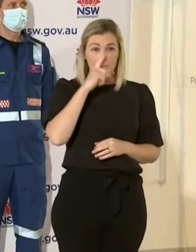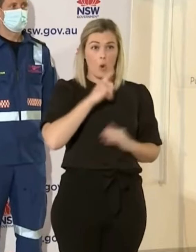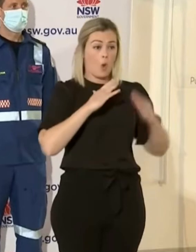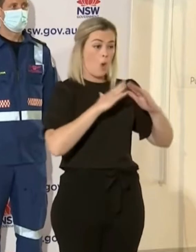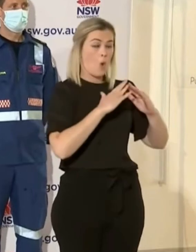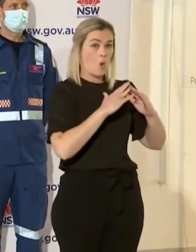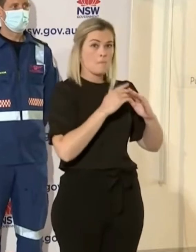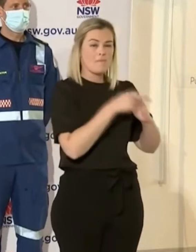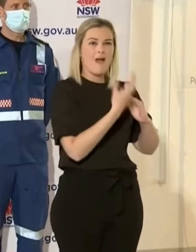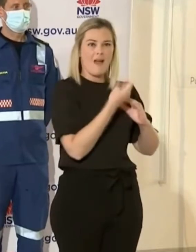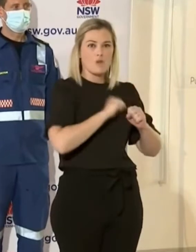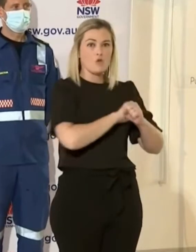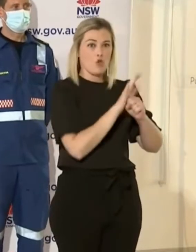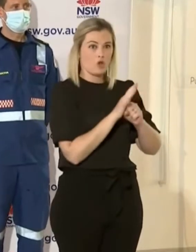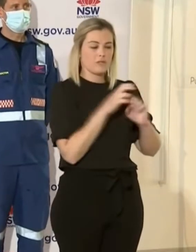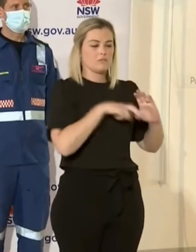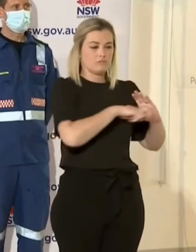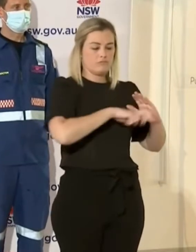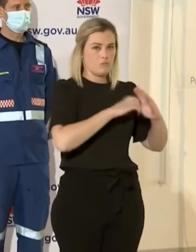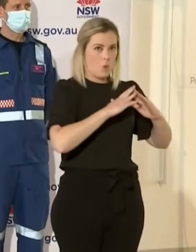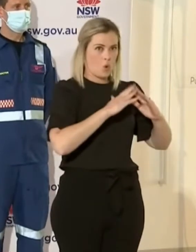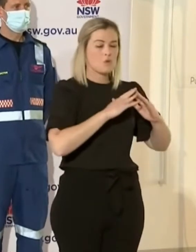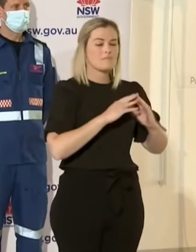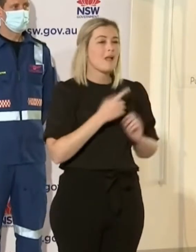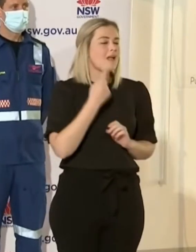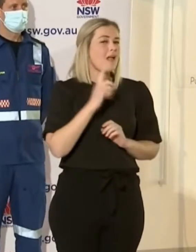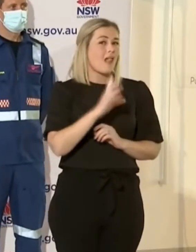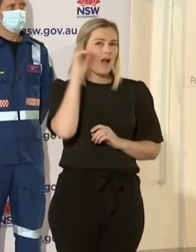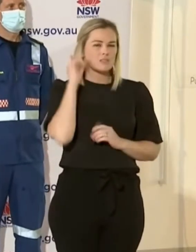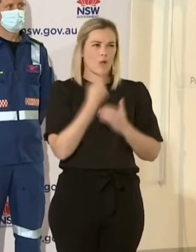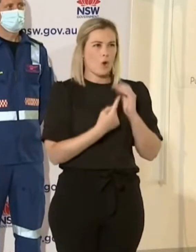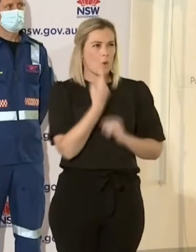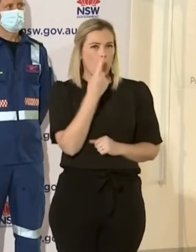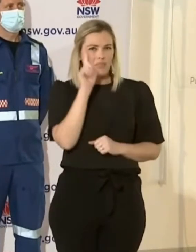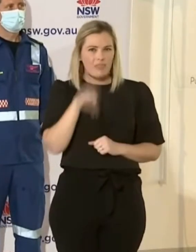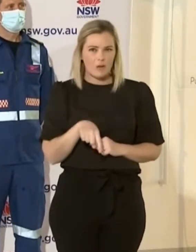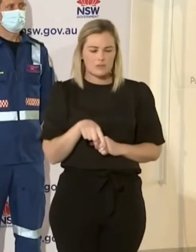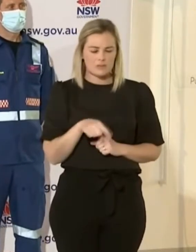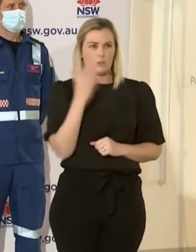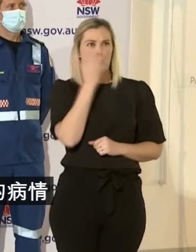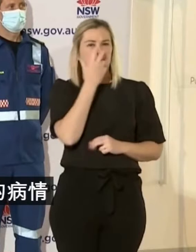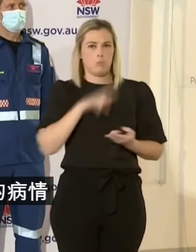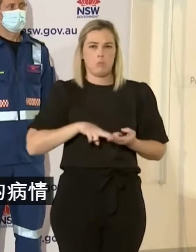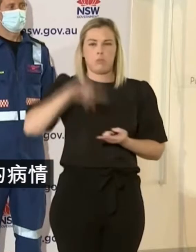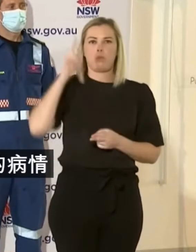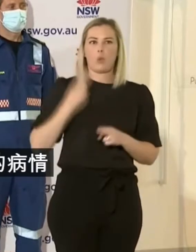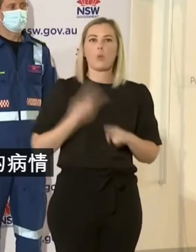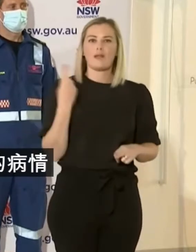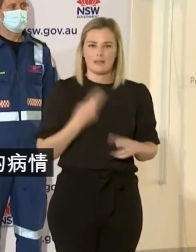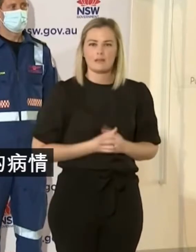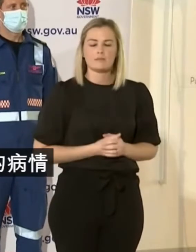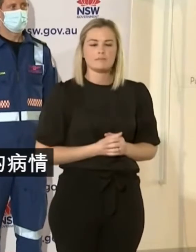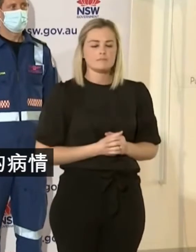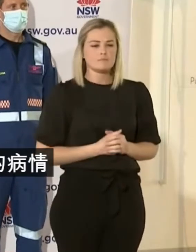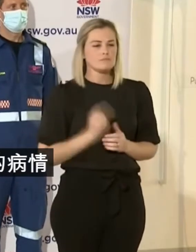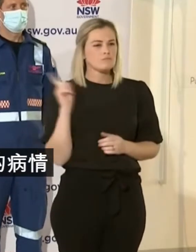at the moment, and that's up from 1,000 last week. Are you concerned, given you said how quickly a person's condition can